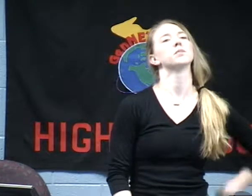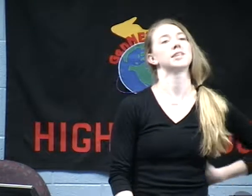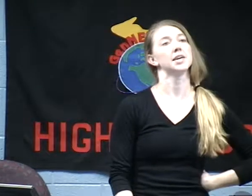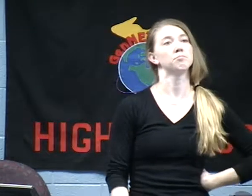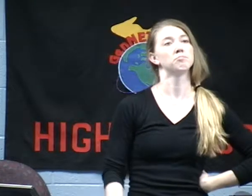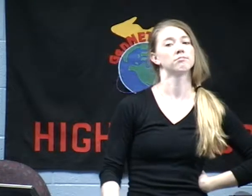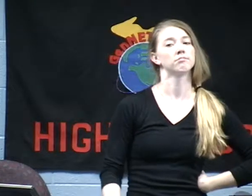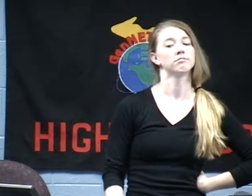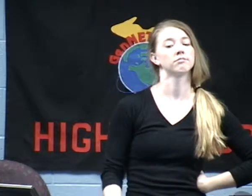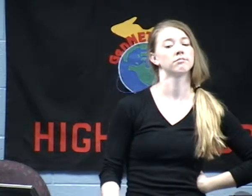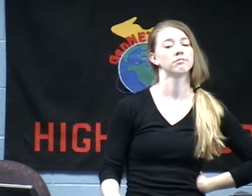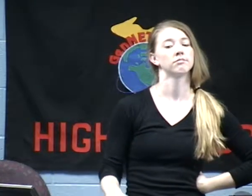C?